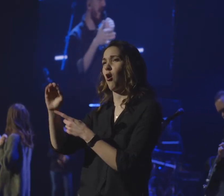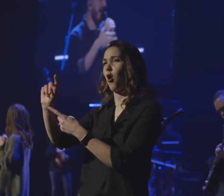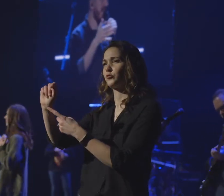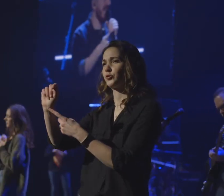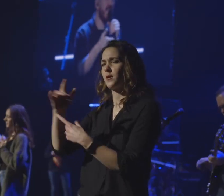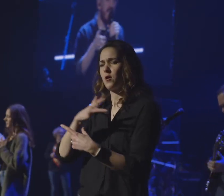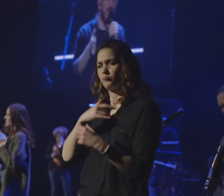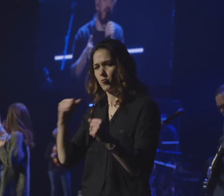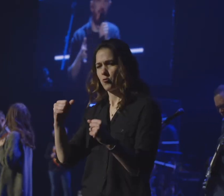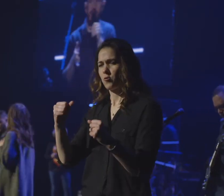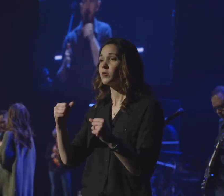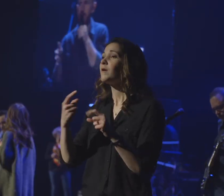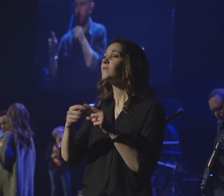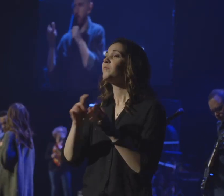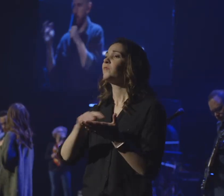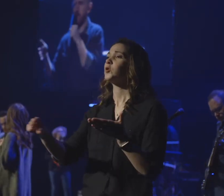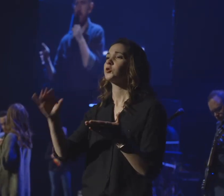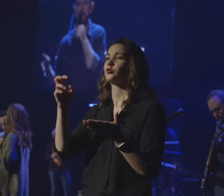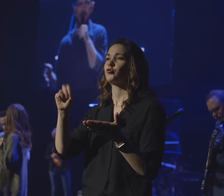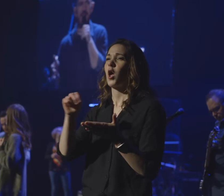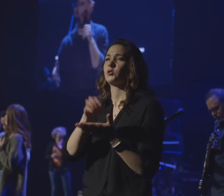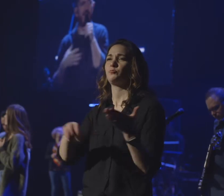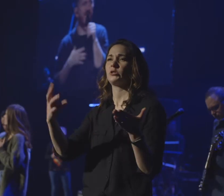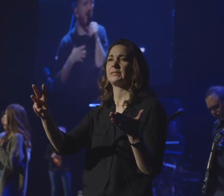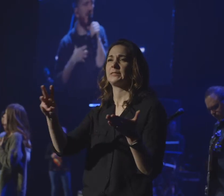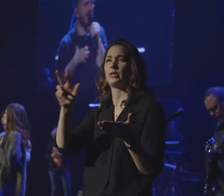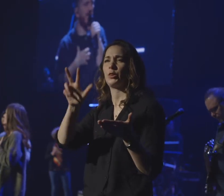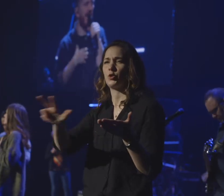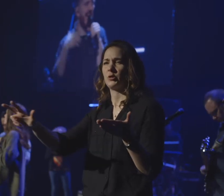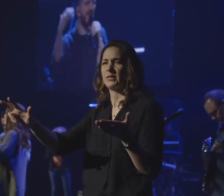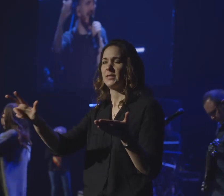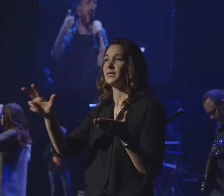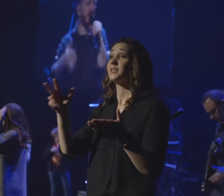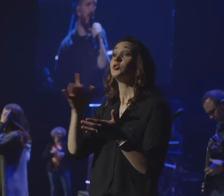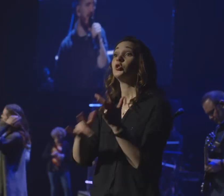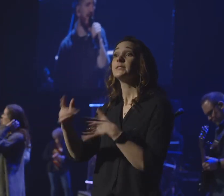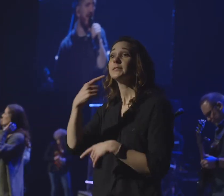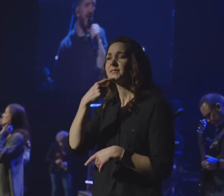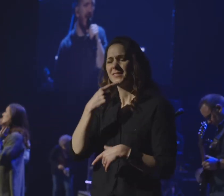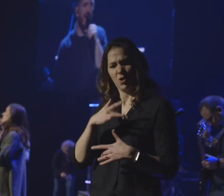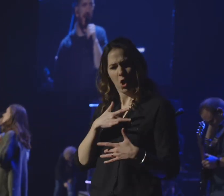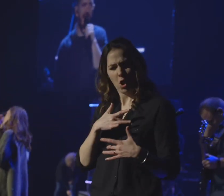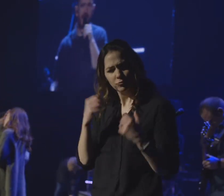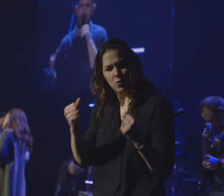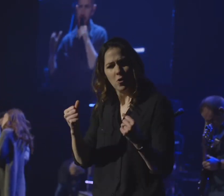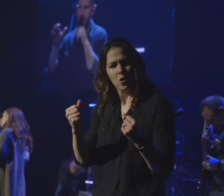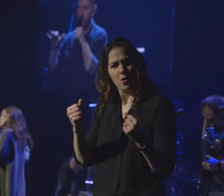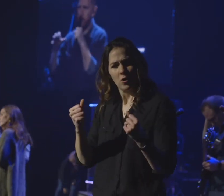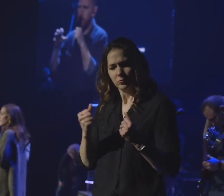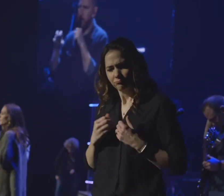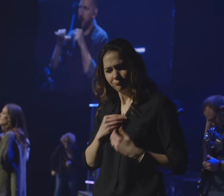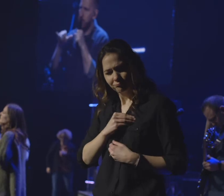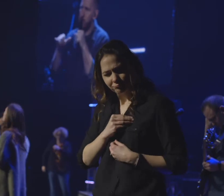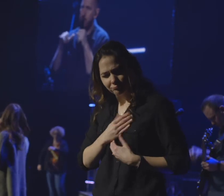line in John 16:33, where Jesus says, "Take heart, for I have overcome. I have conquered the world." And this